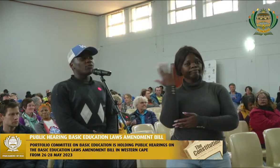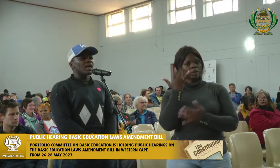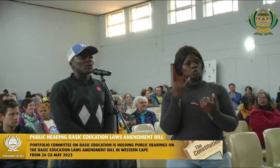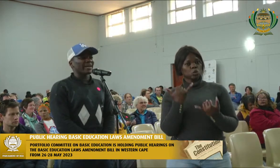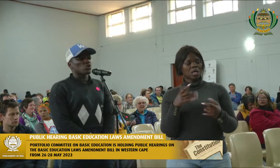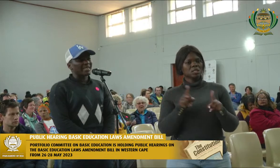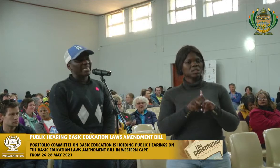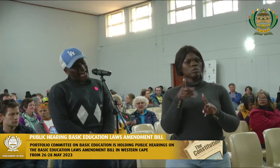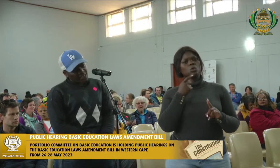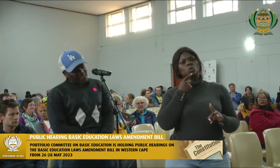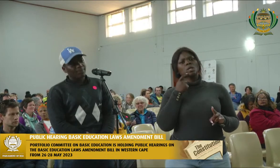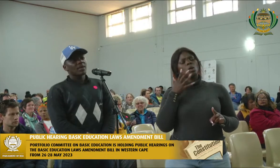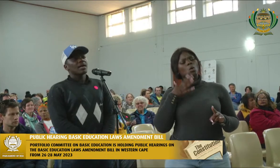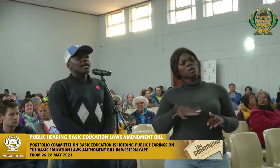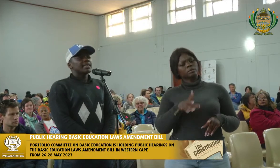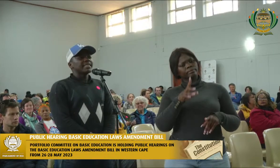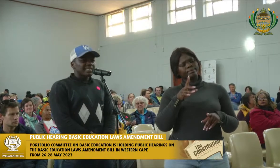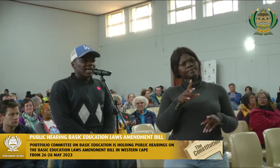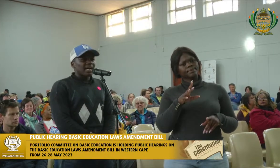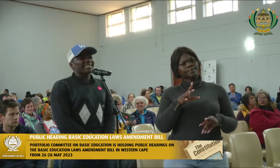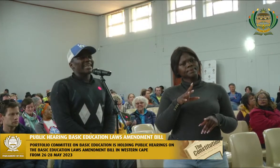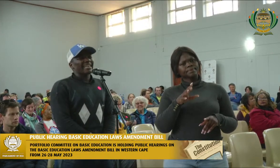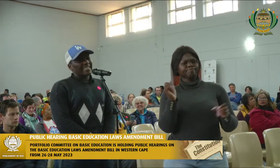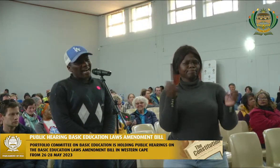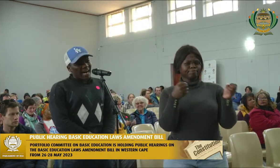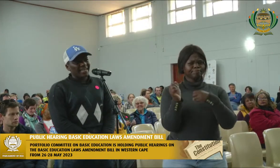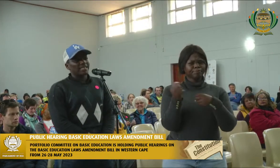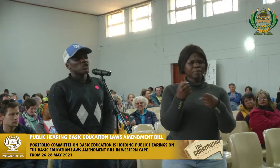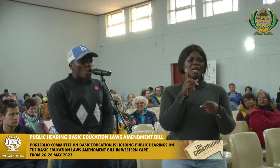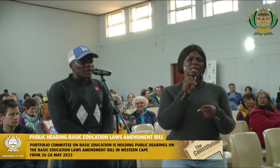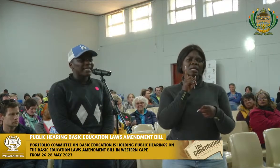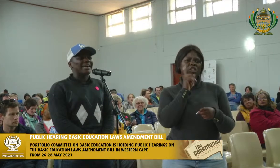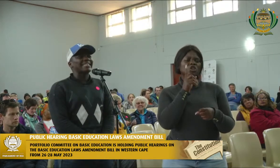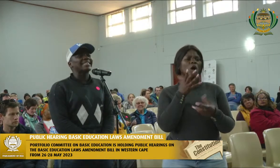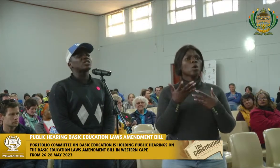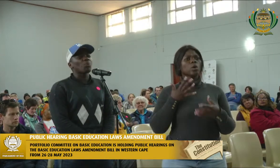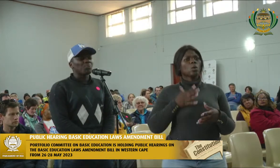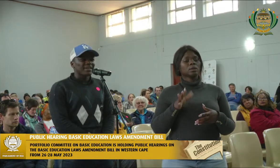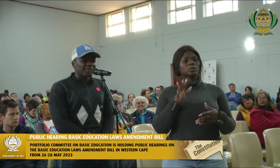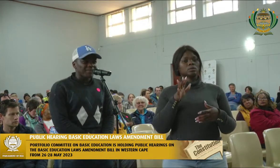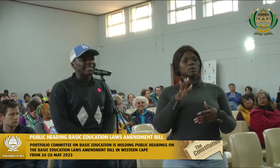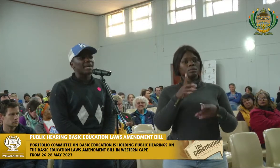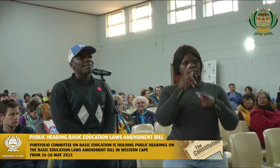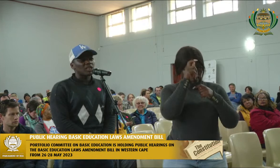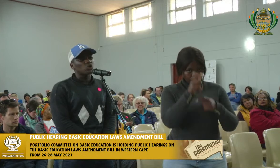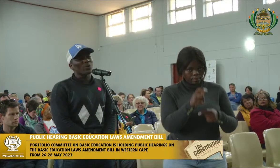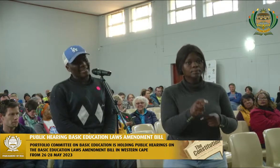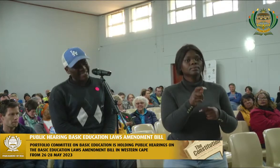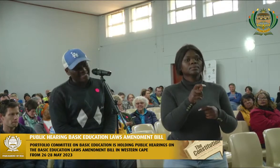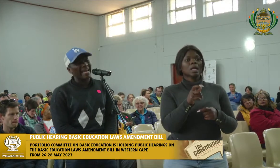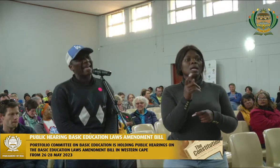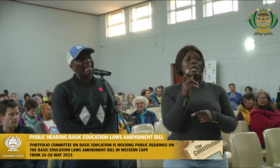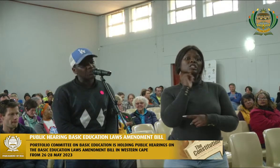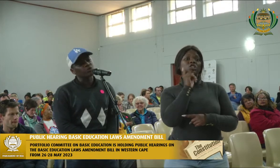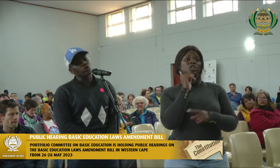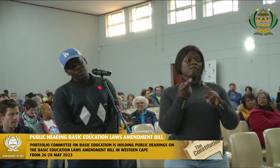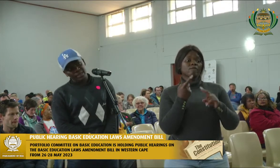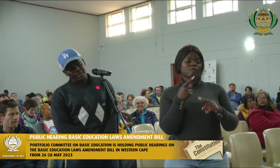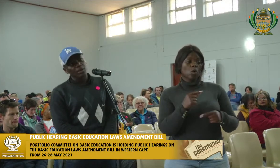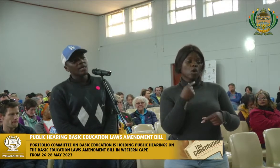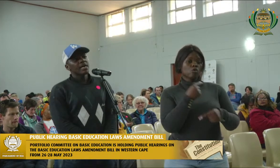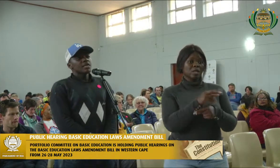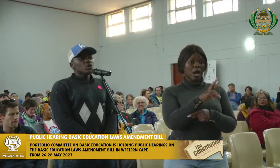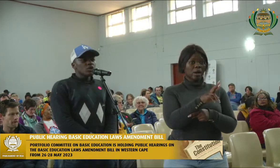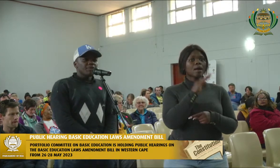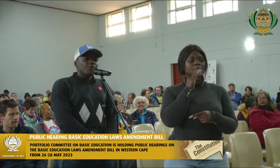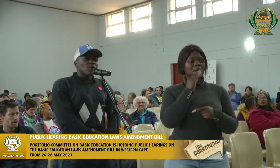bangabana nifuna urecognize itishara zika great are yona is a benefit imaturity a less